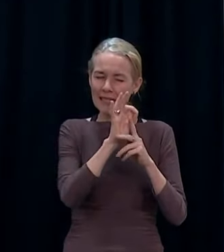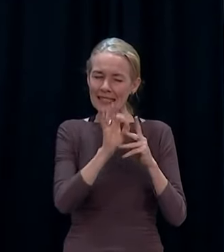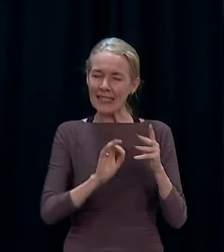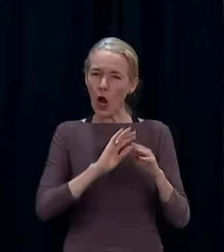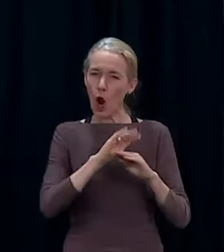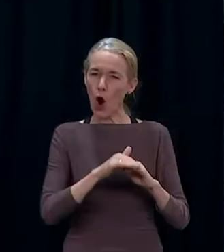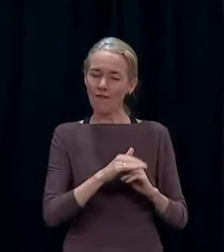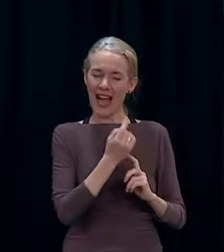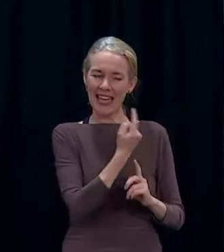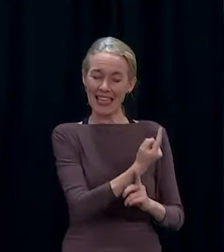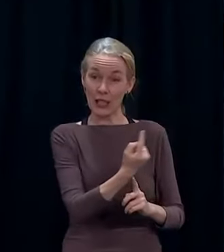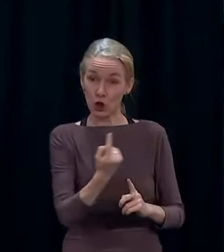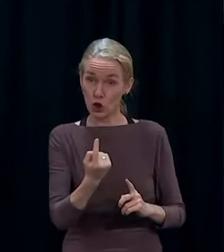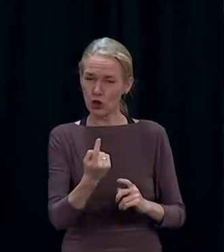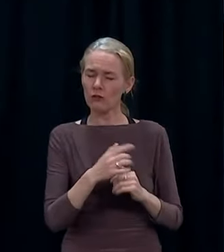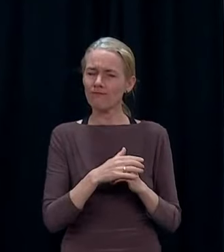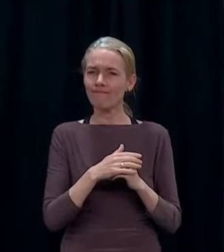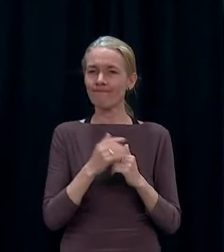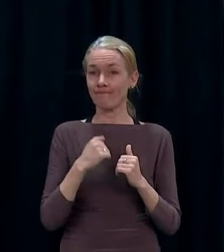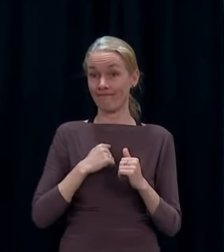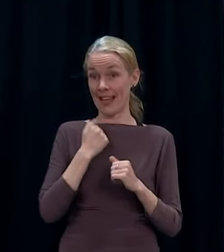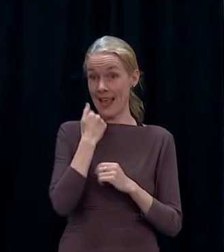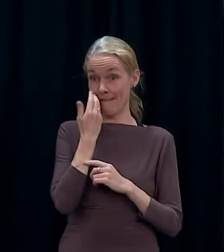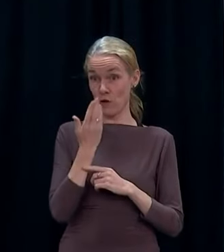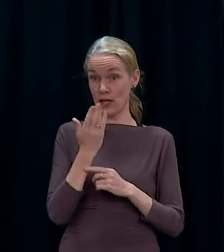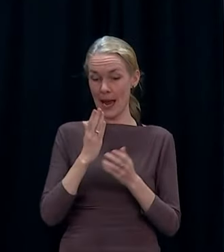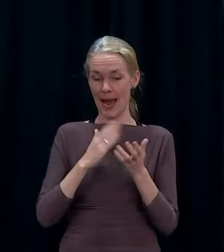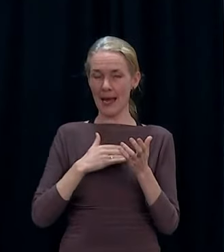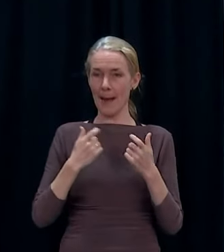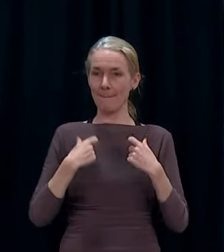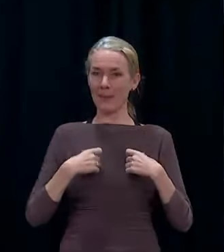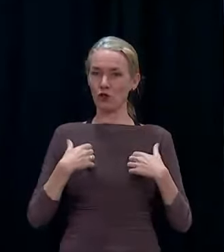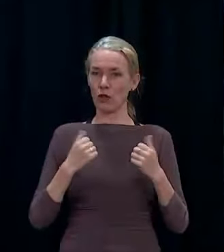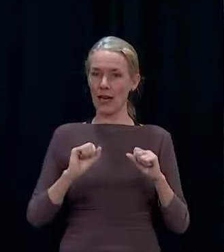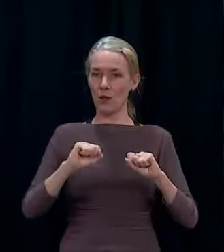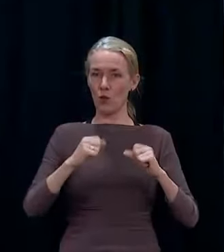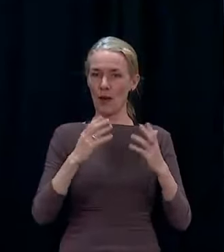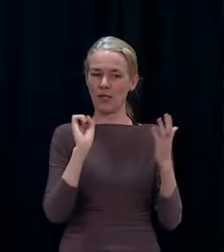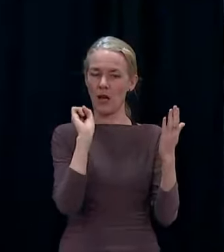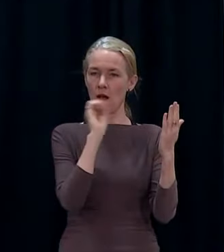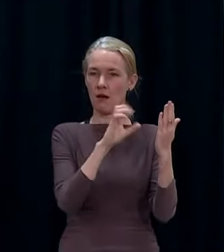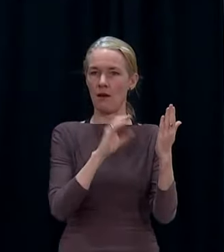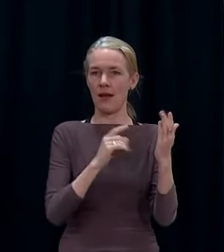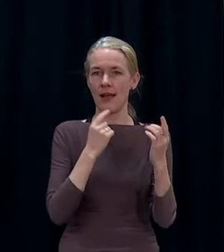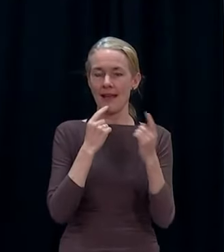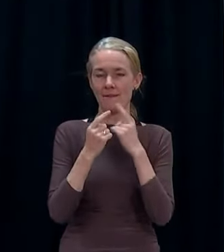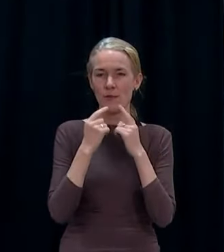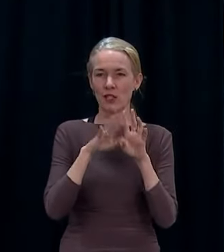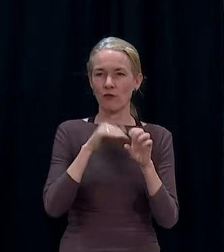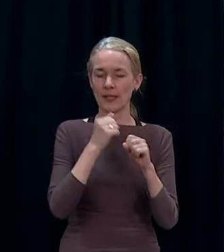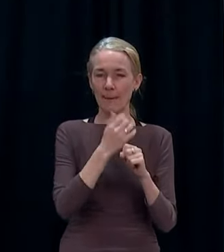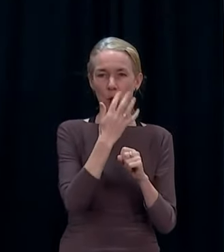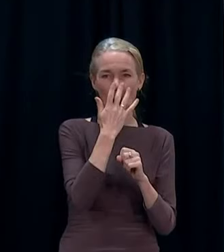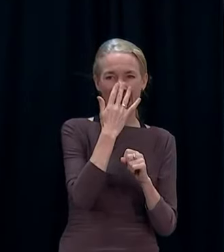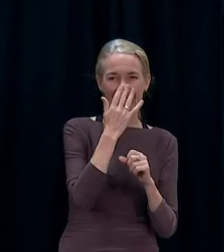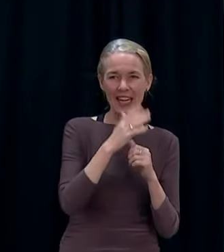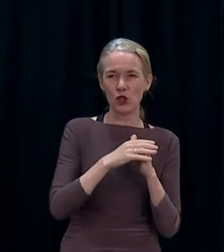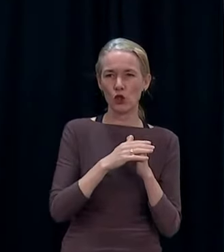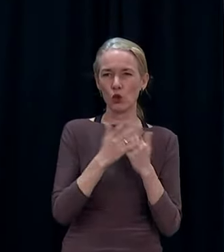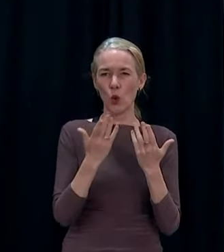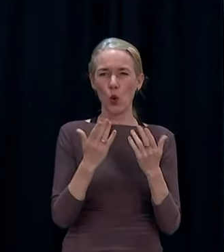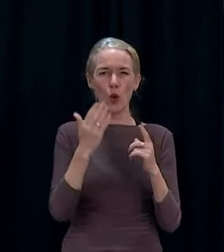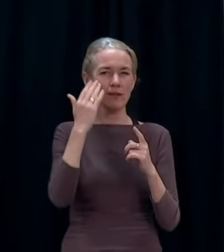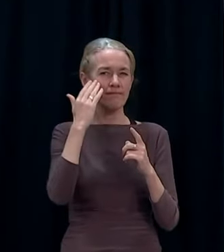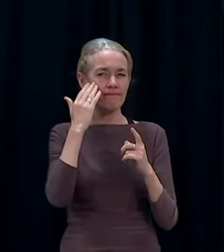website, so age, ethnic breakdown. None of those younger children are in hospital. I think the